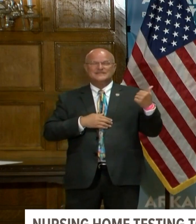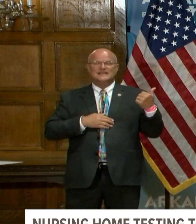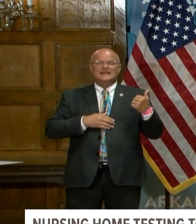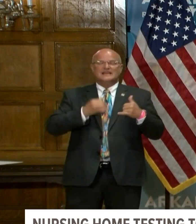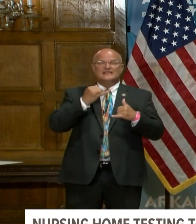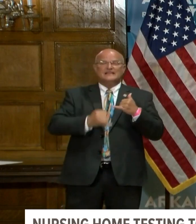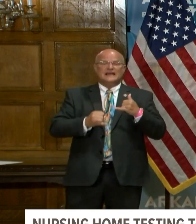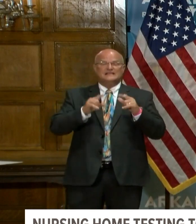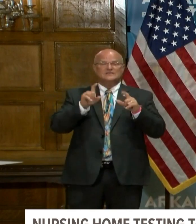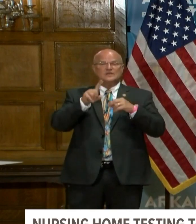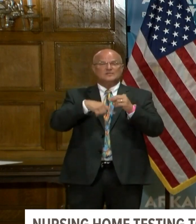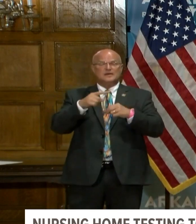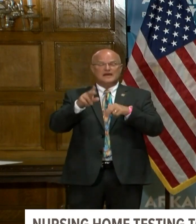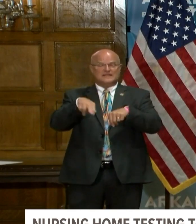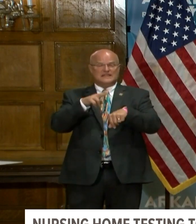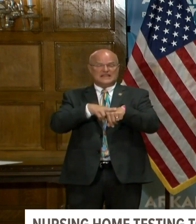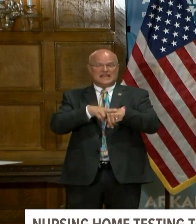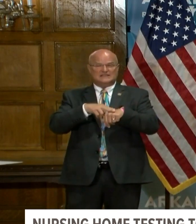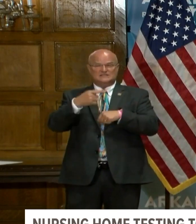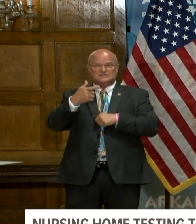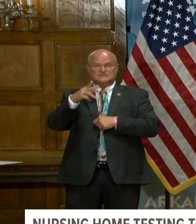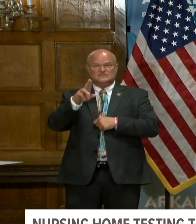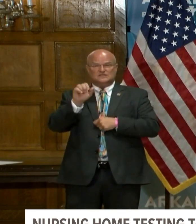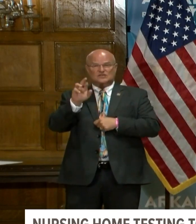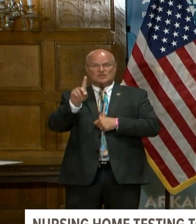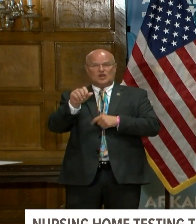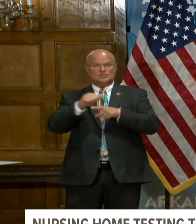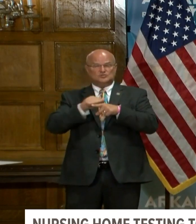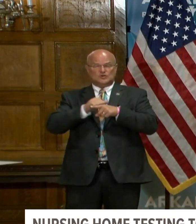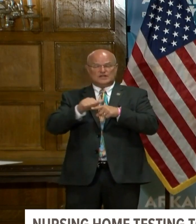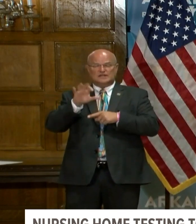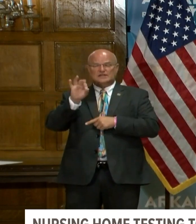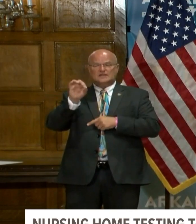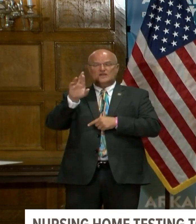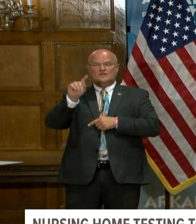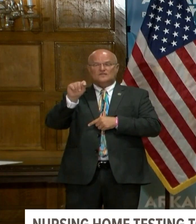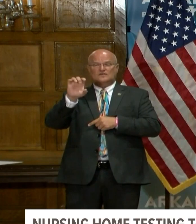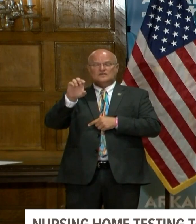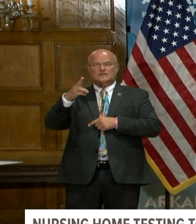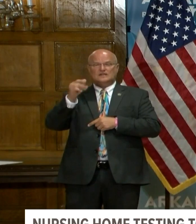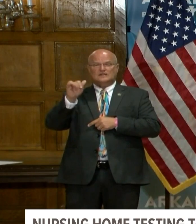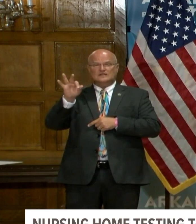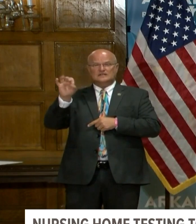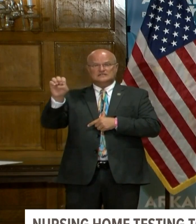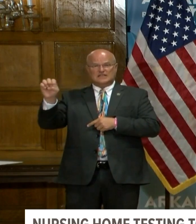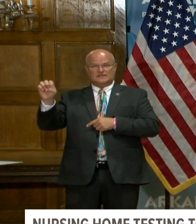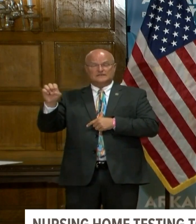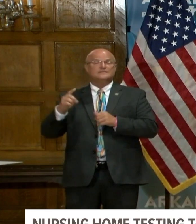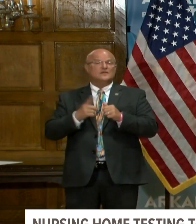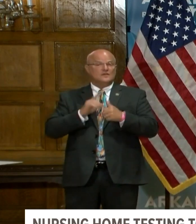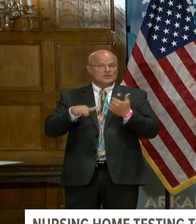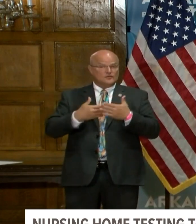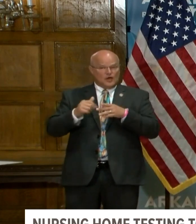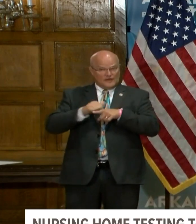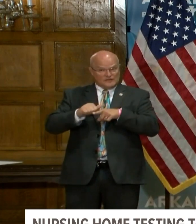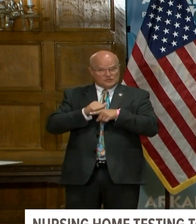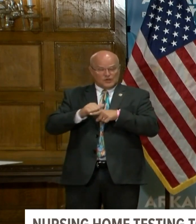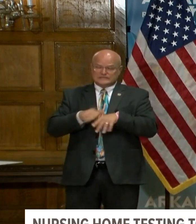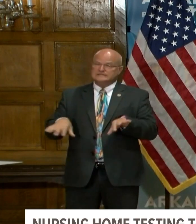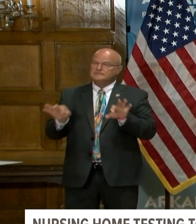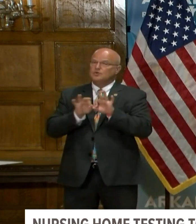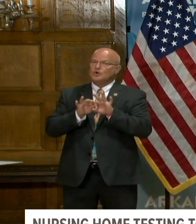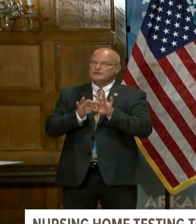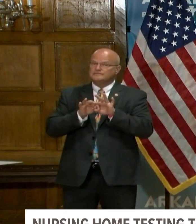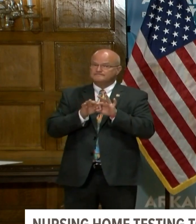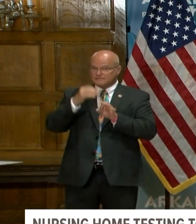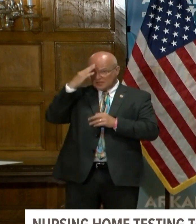last question is about the National Guard training at Fort Chaffee. And first of all, this training is very